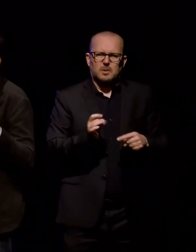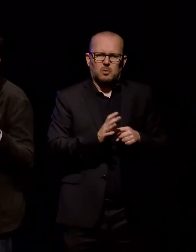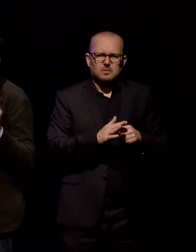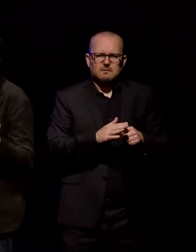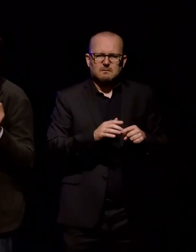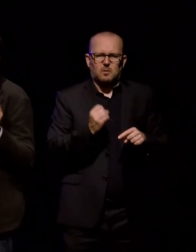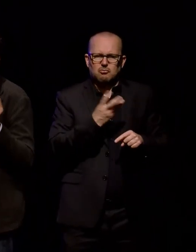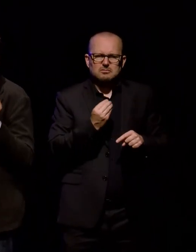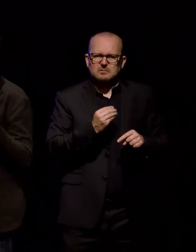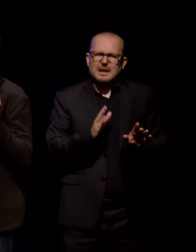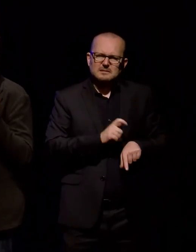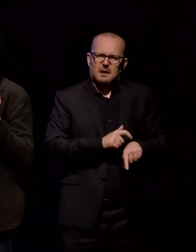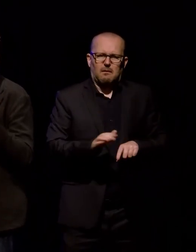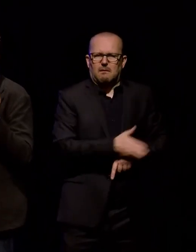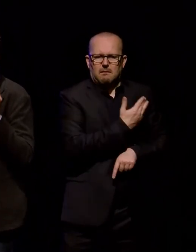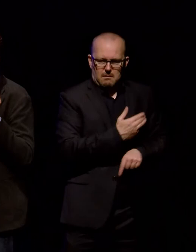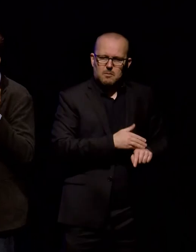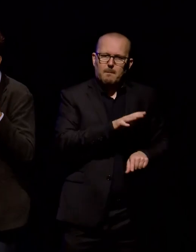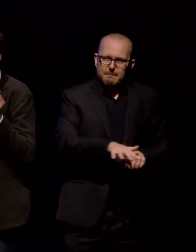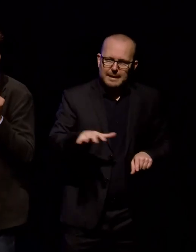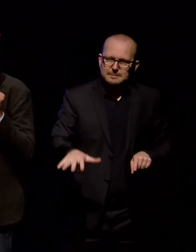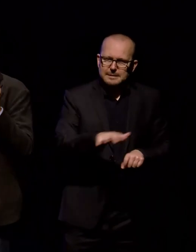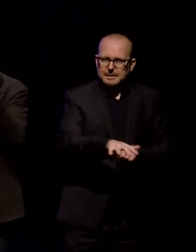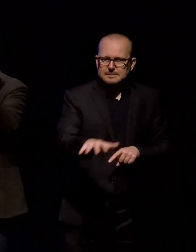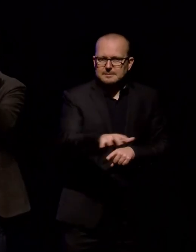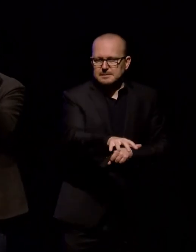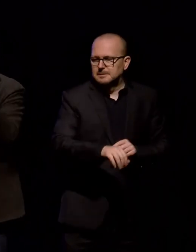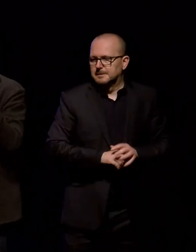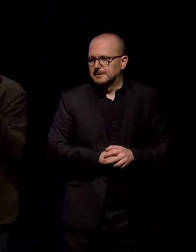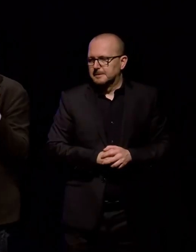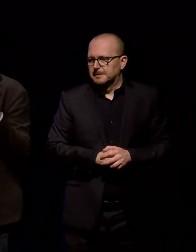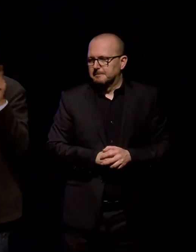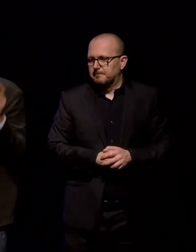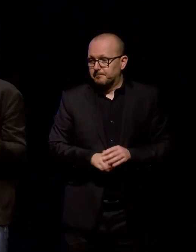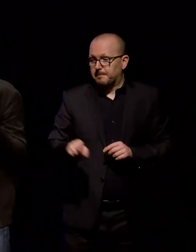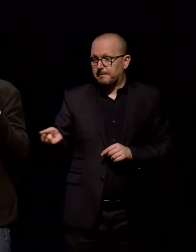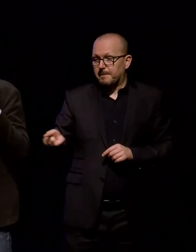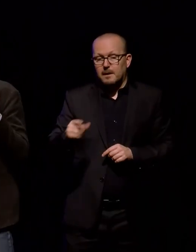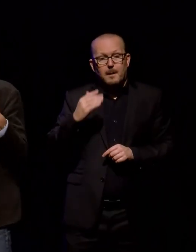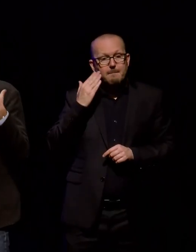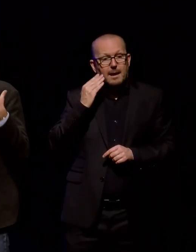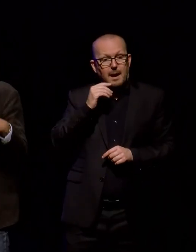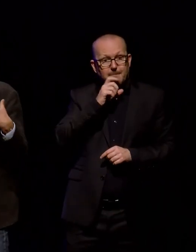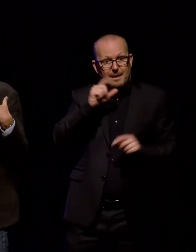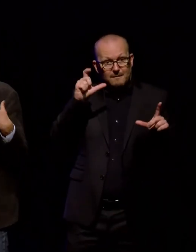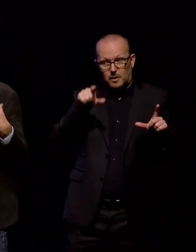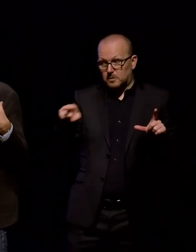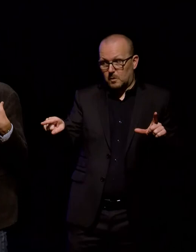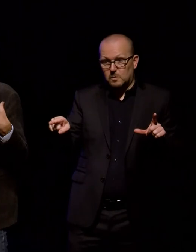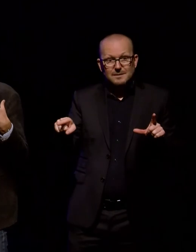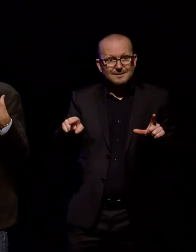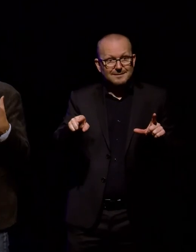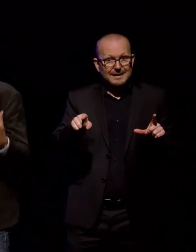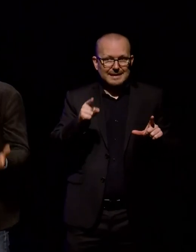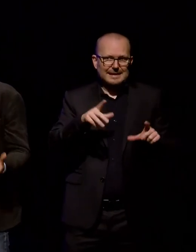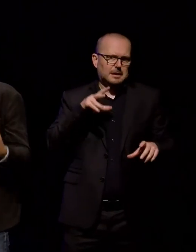There was a lot of work, and thanks to one man, which was Dr. Murugard, which is on the picture here on the left, who did a massive work in